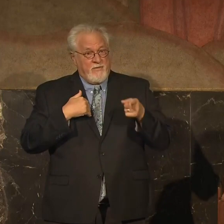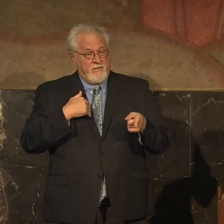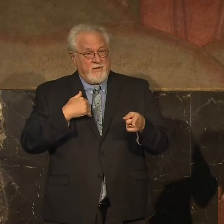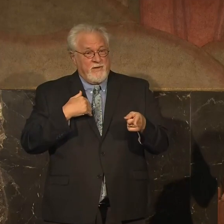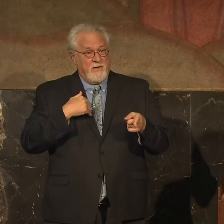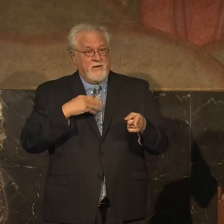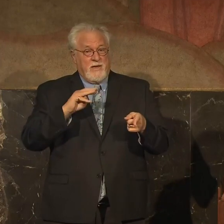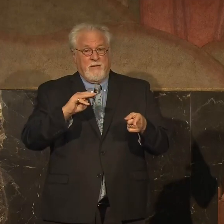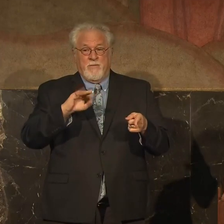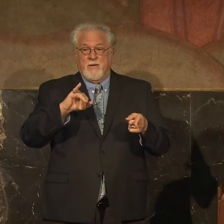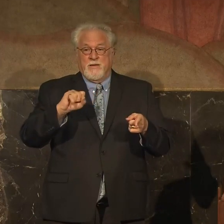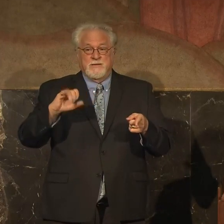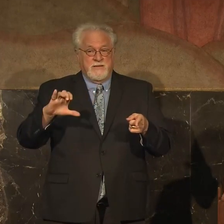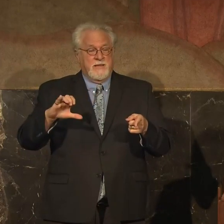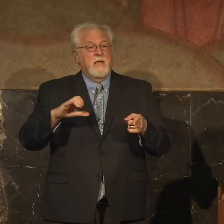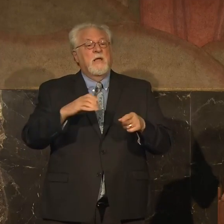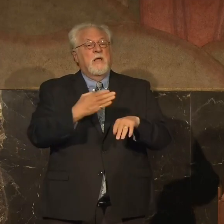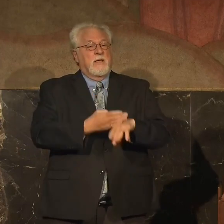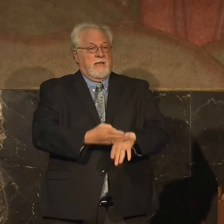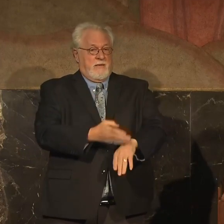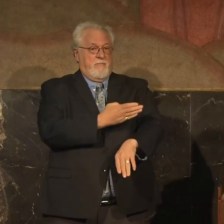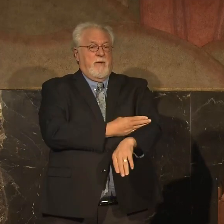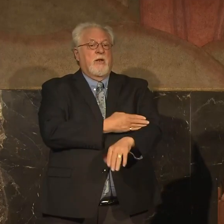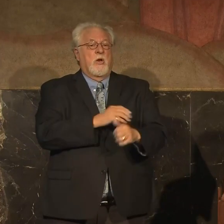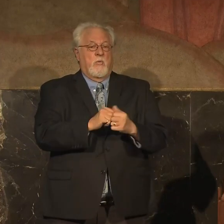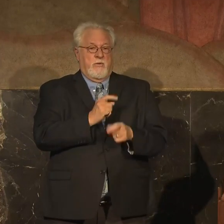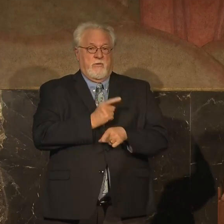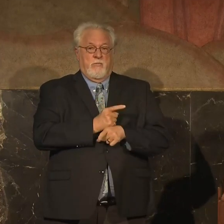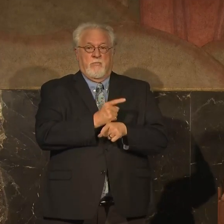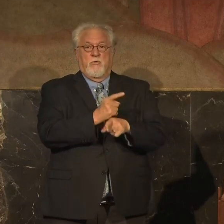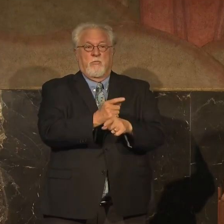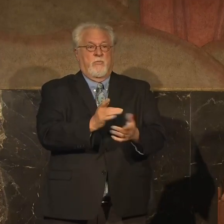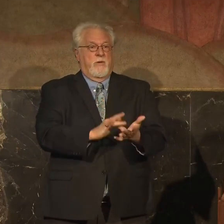condition do get better with appropriate medical care.